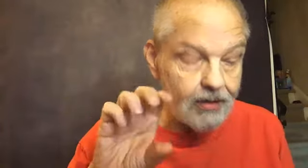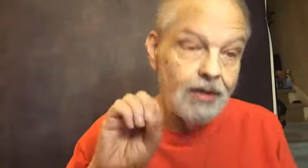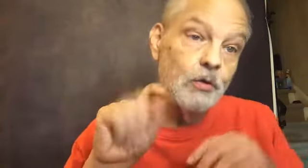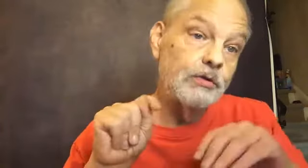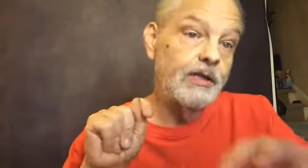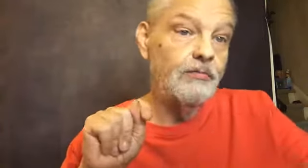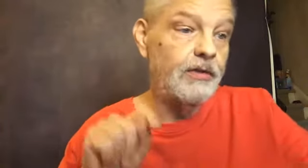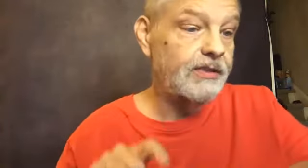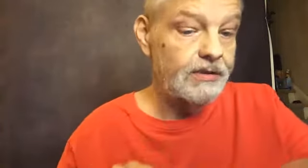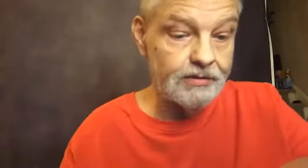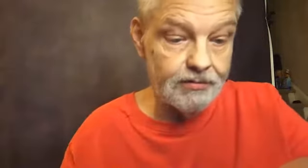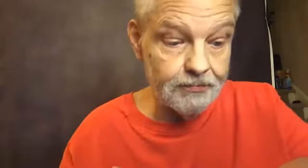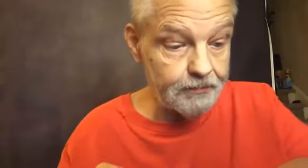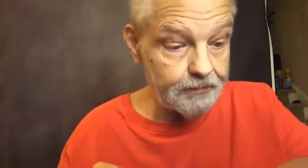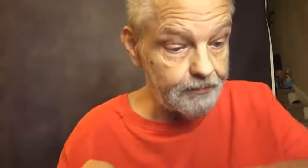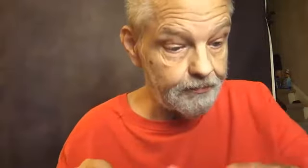And OT, it makes sense.